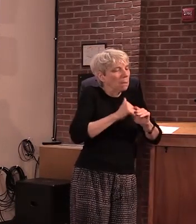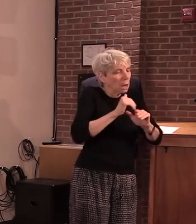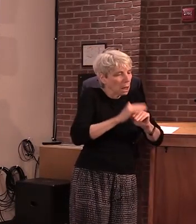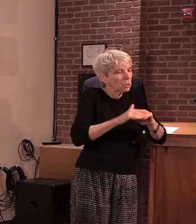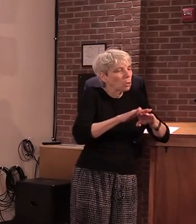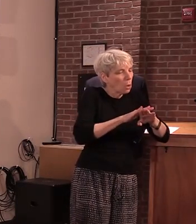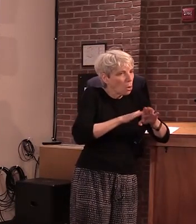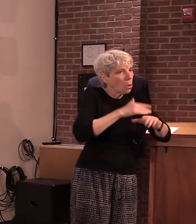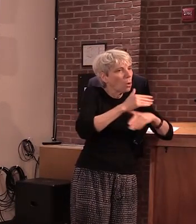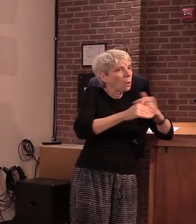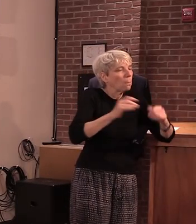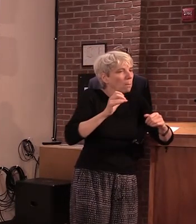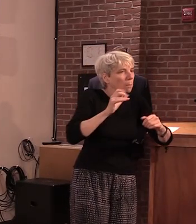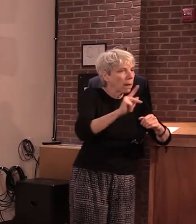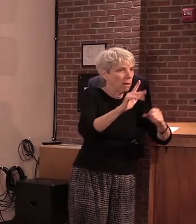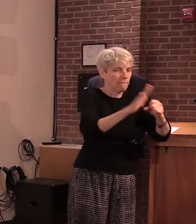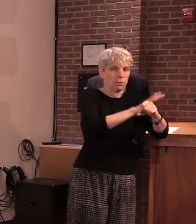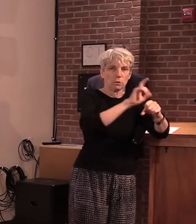All right, thank you, Governor.